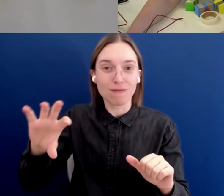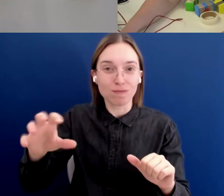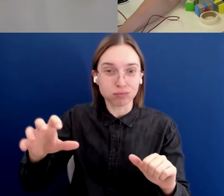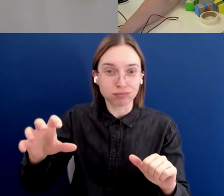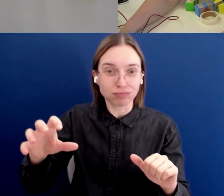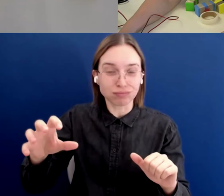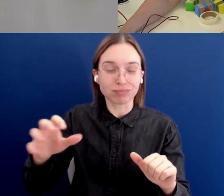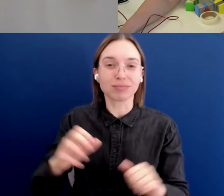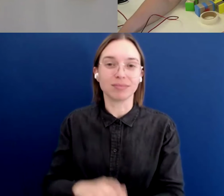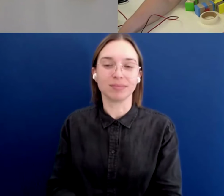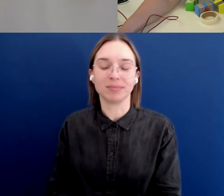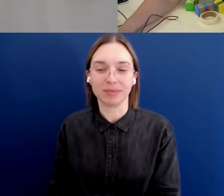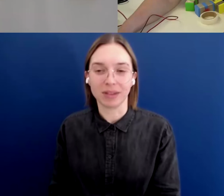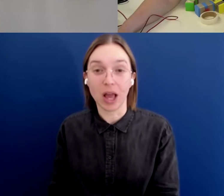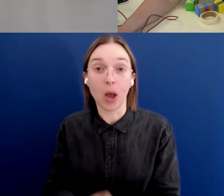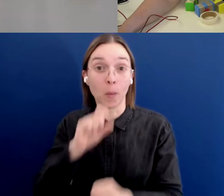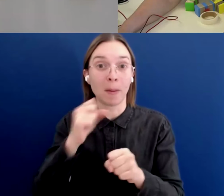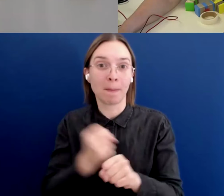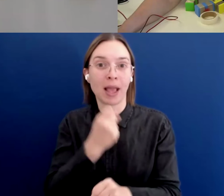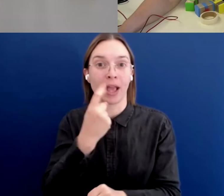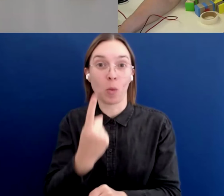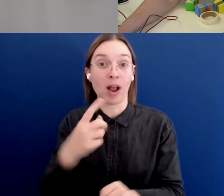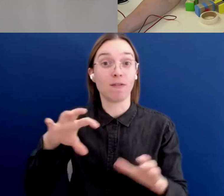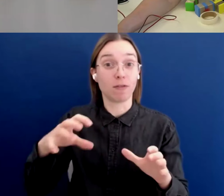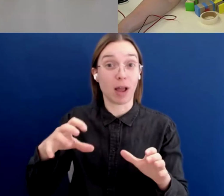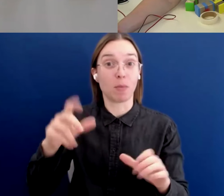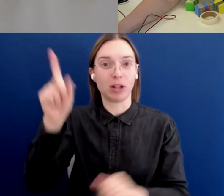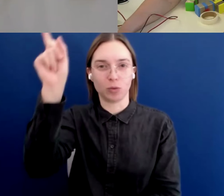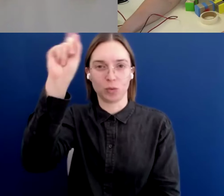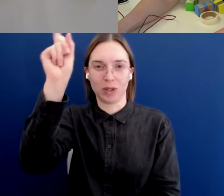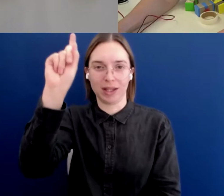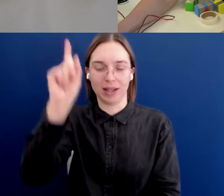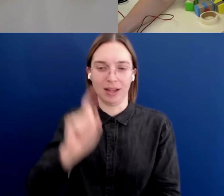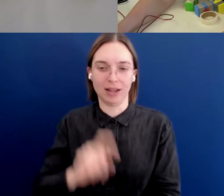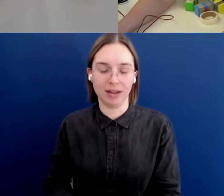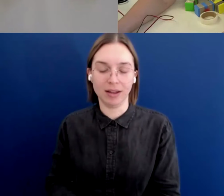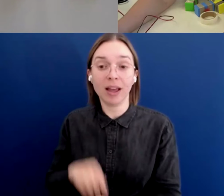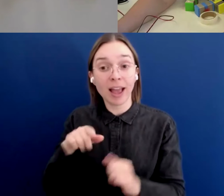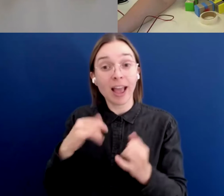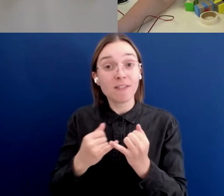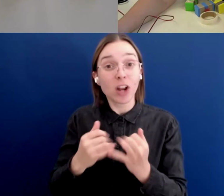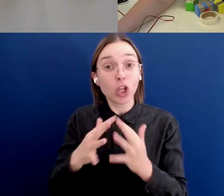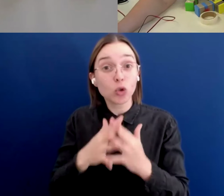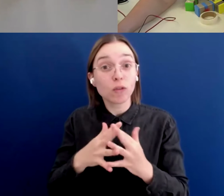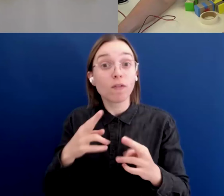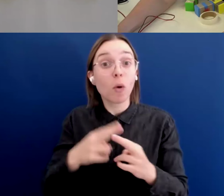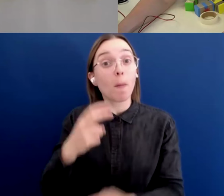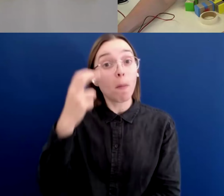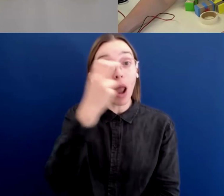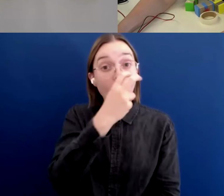feel it. They are incredibly useful when blind people